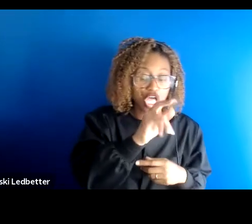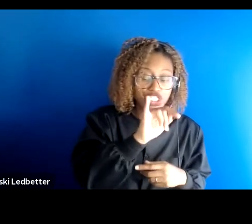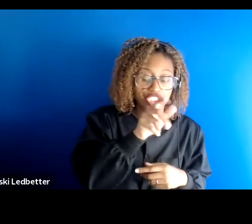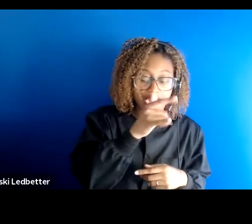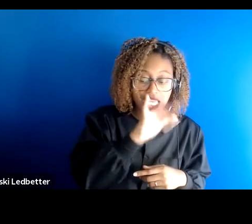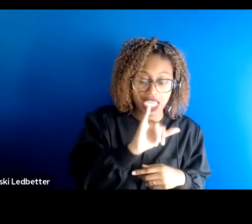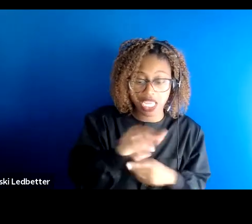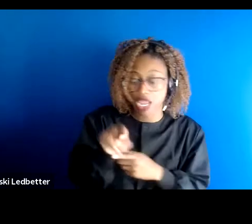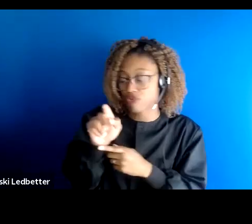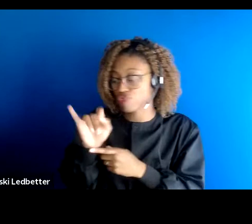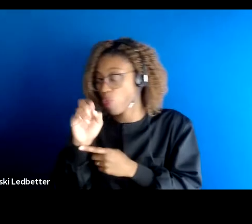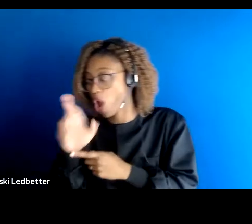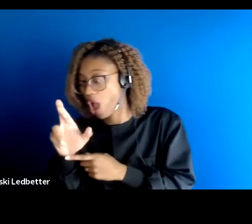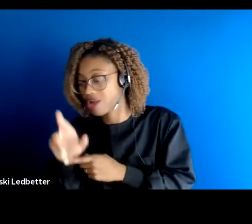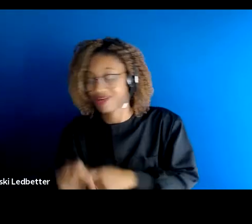Black misogyny.